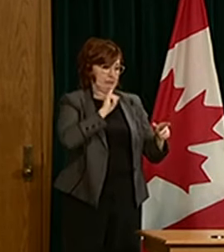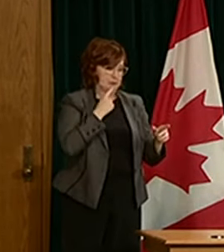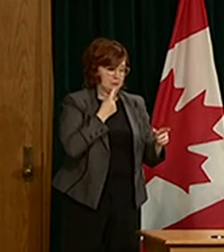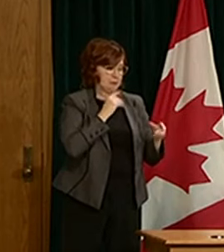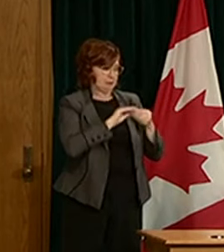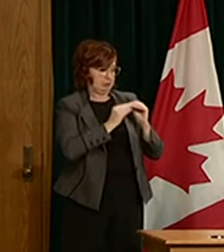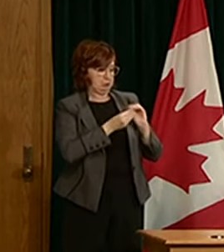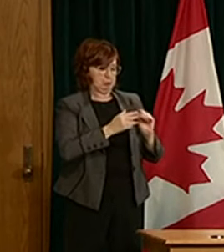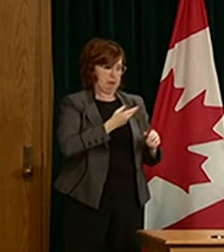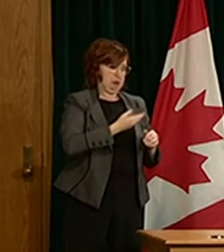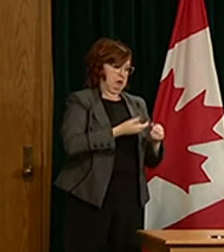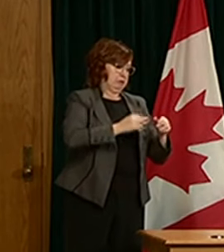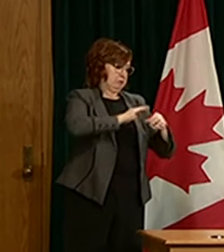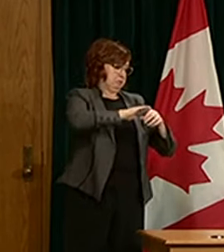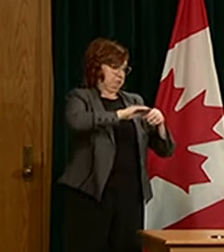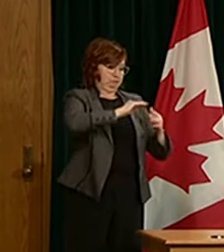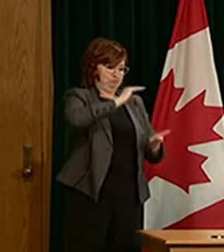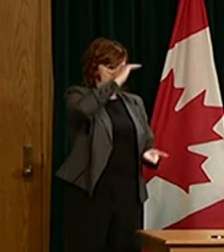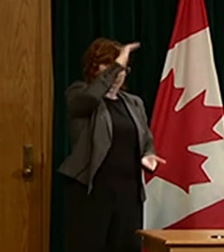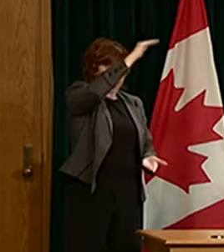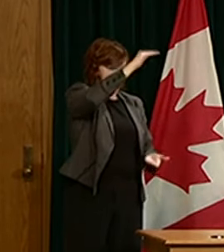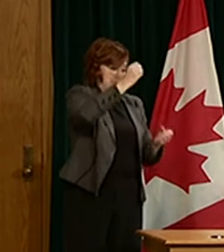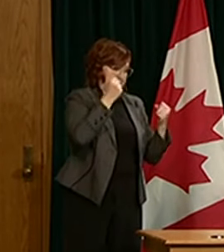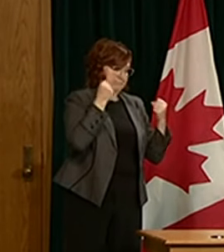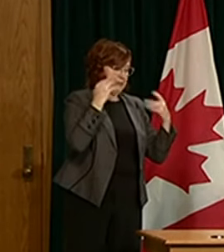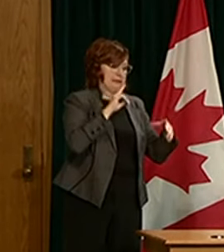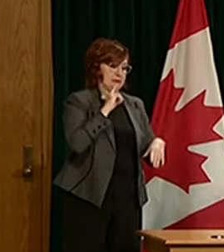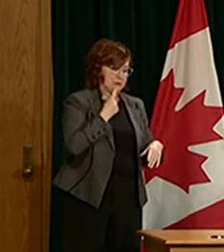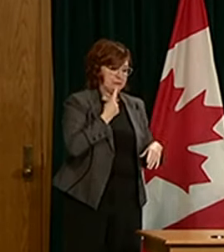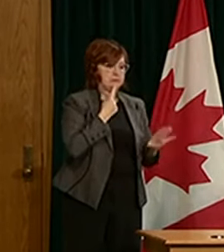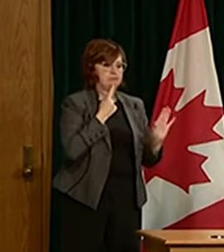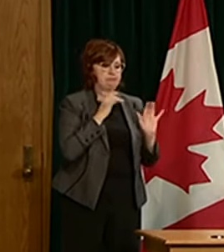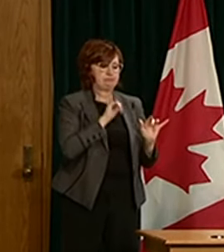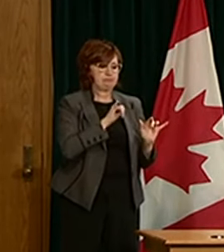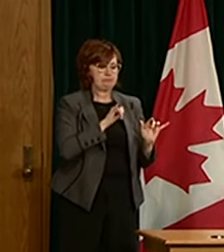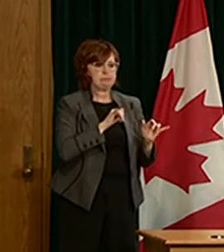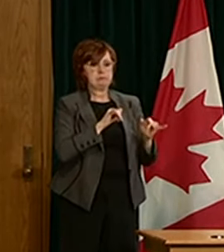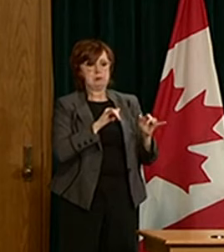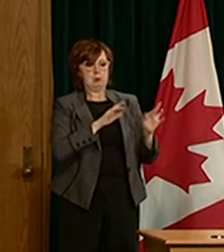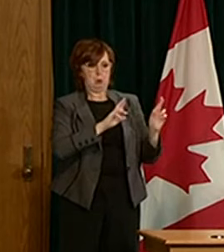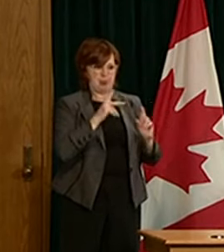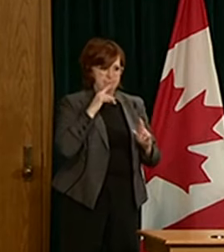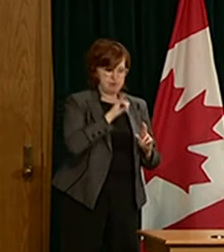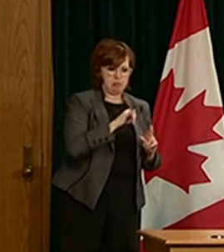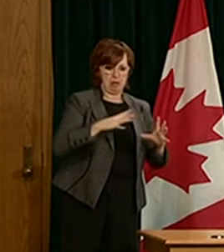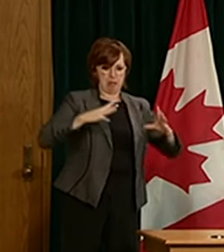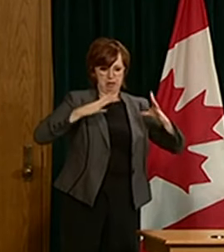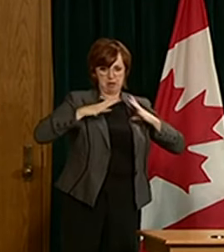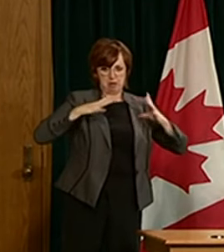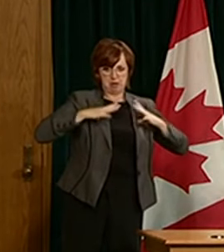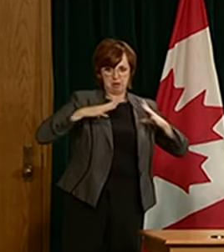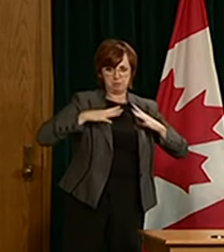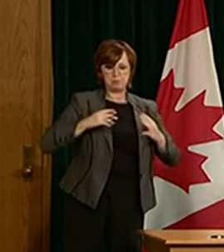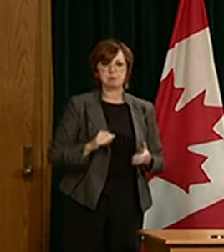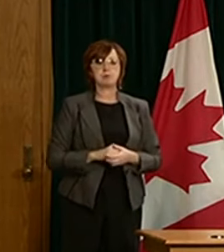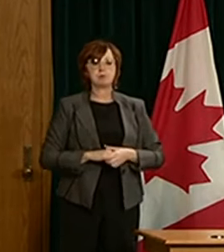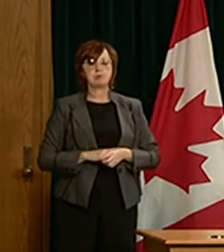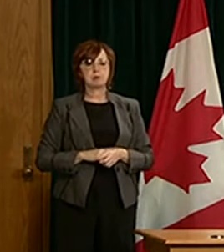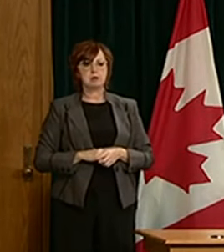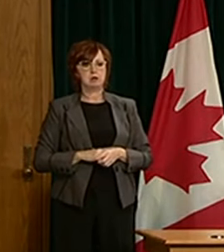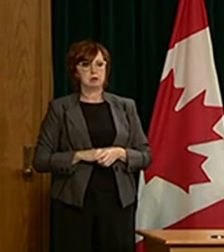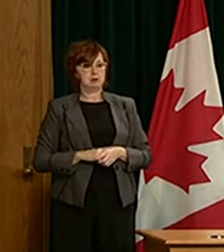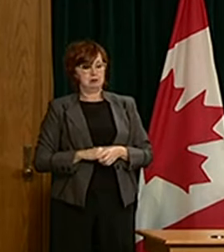our public health response as well as our acute care planning? We do see from the charts that current interventions